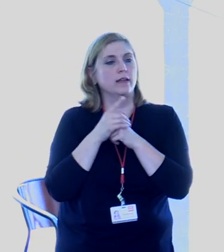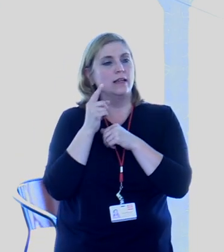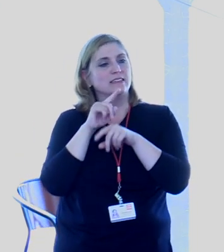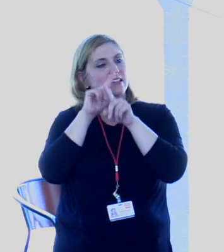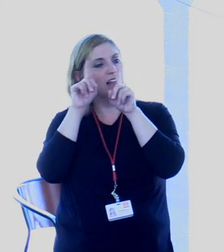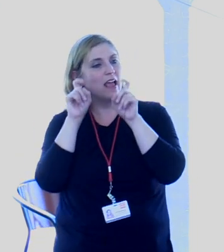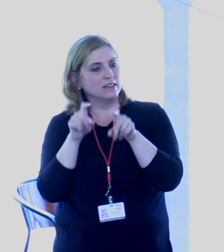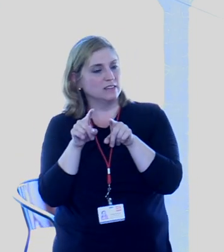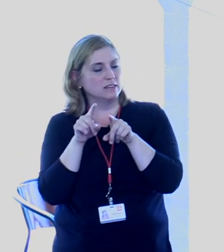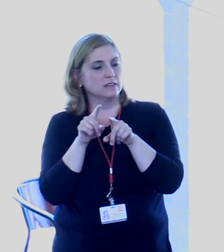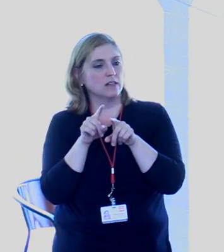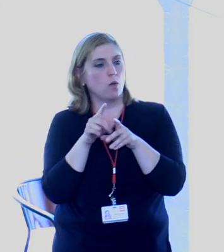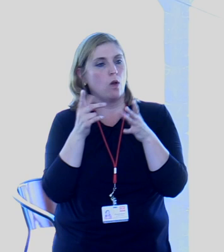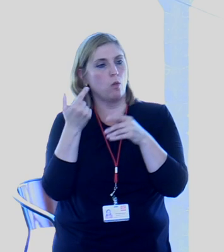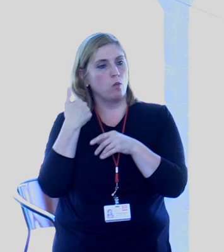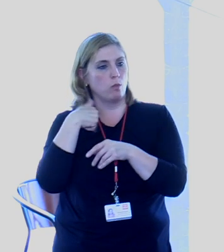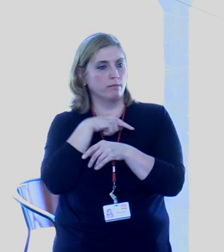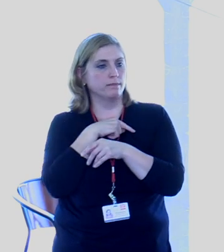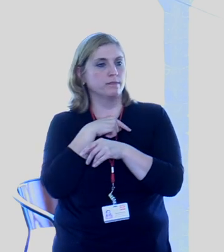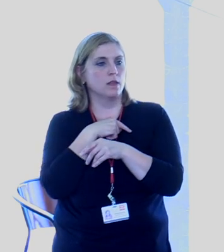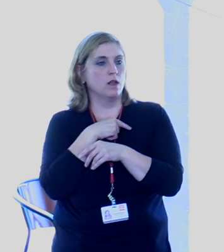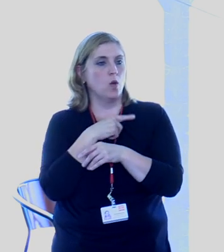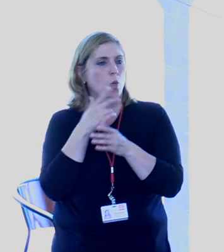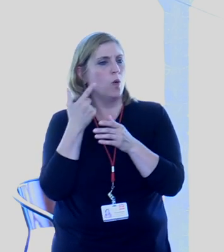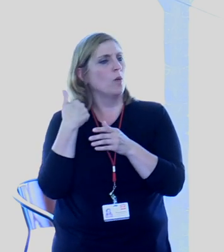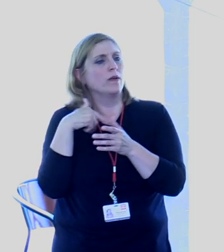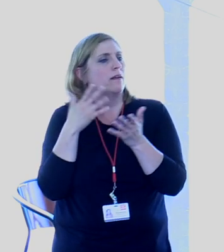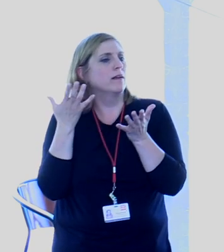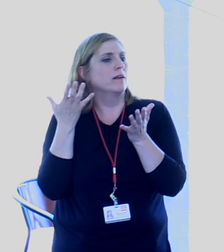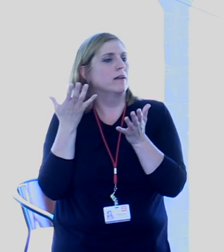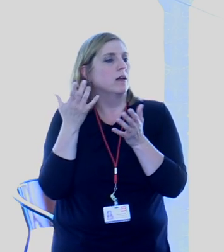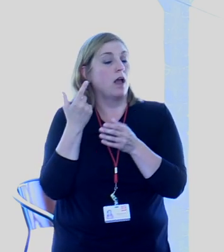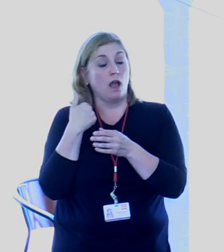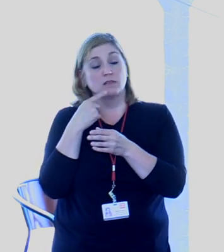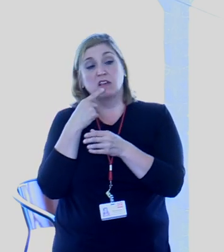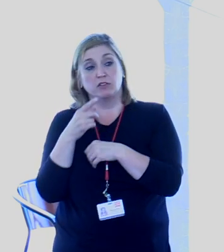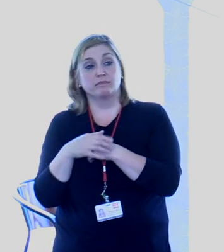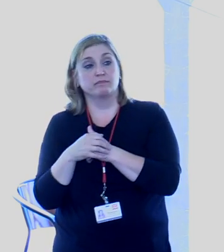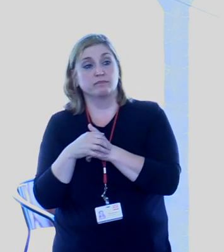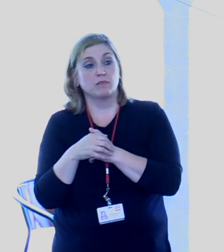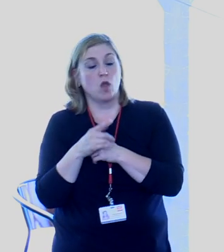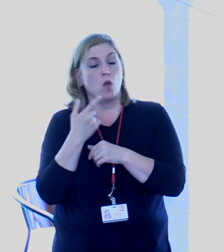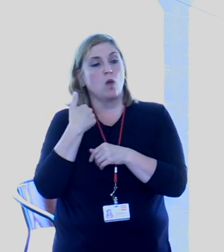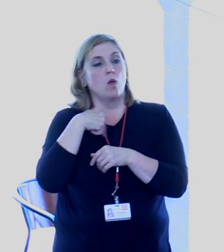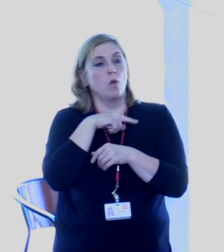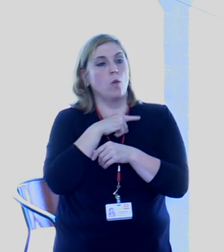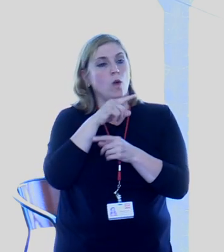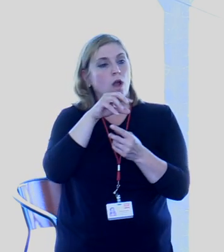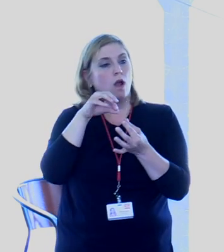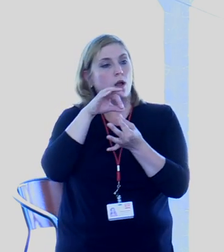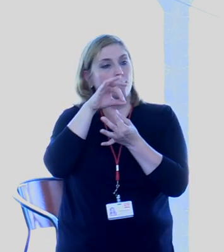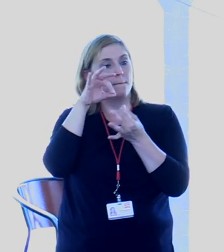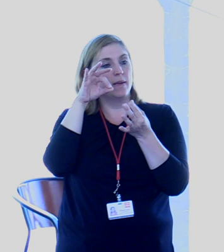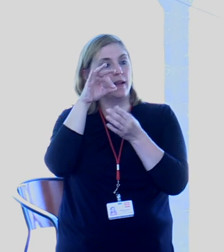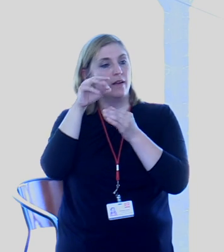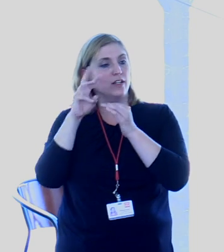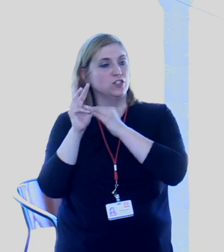is a test of what we are. And what are we? I'll tell you what we are. We are spiritual